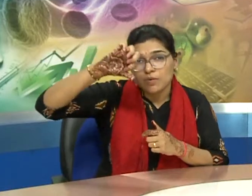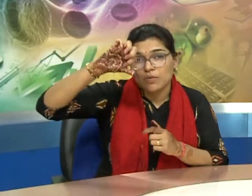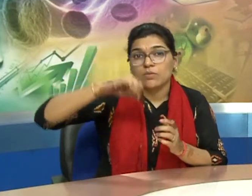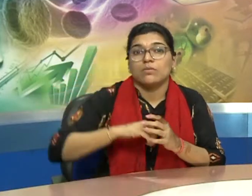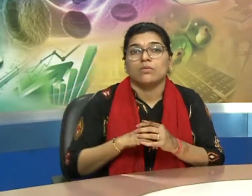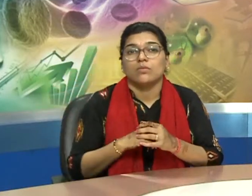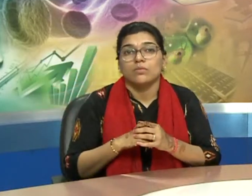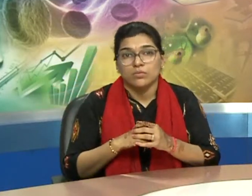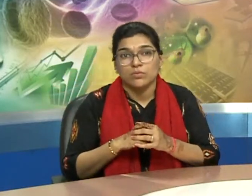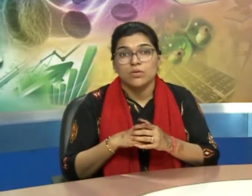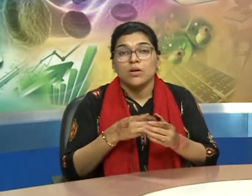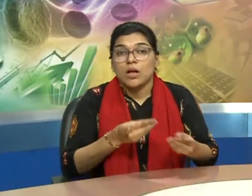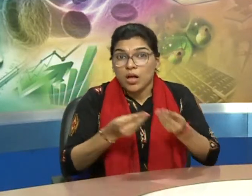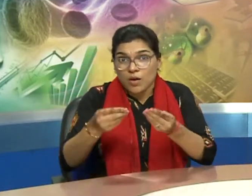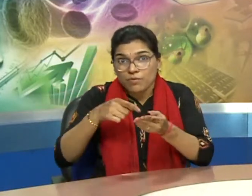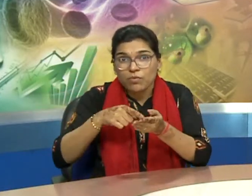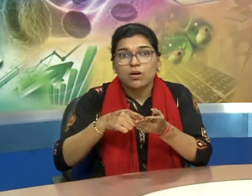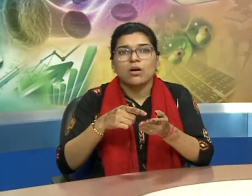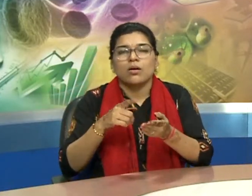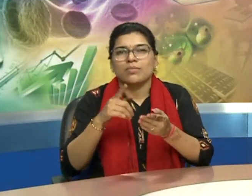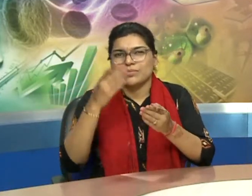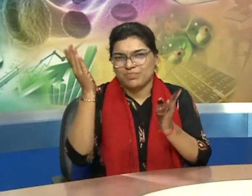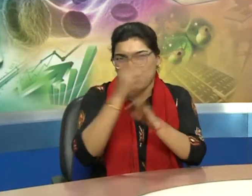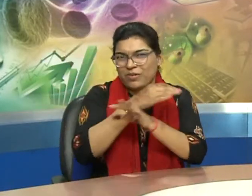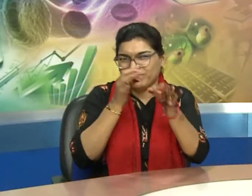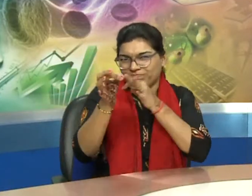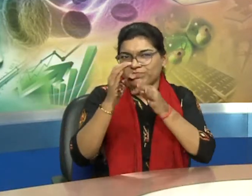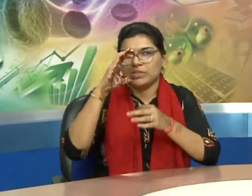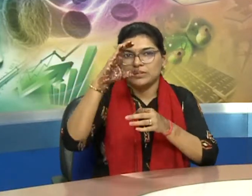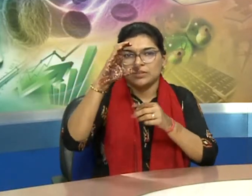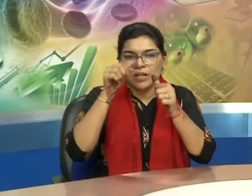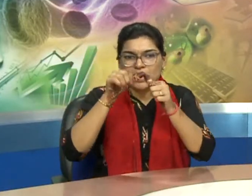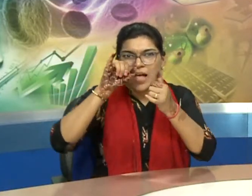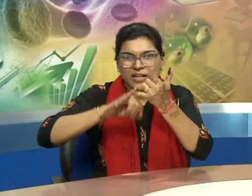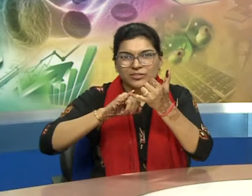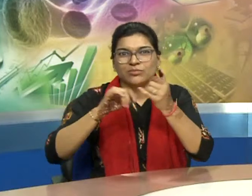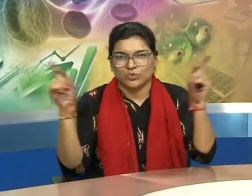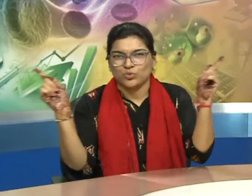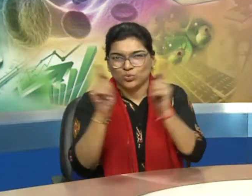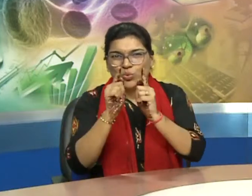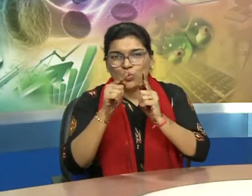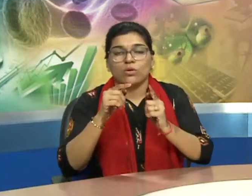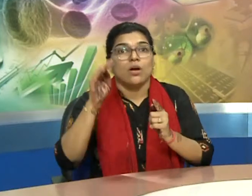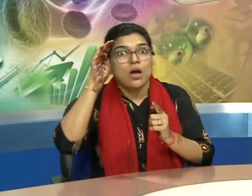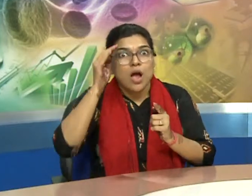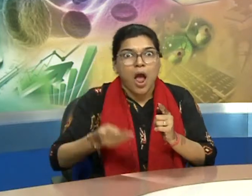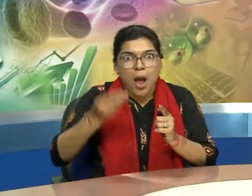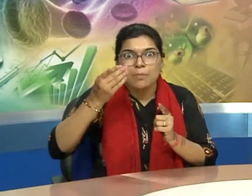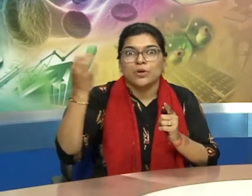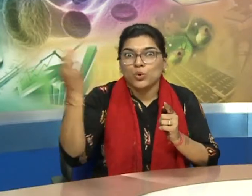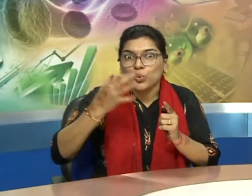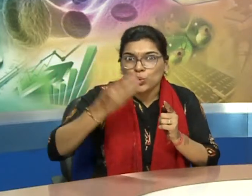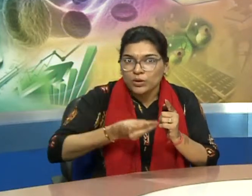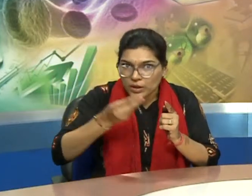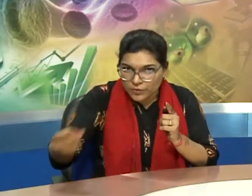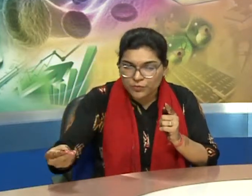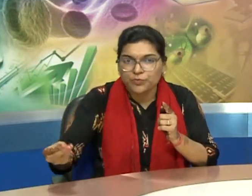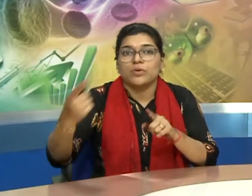And 9th point explains about the provides current awareness services, selective dissemination